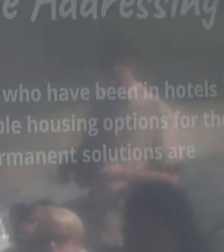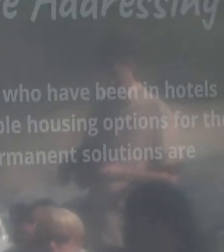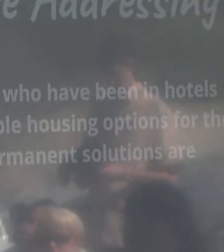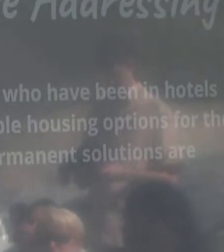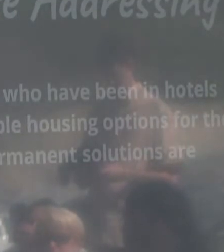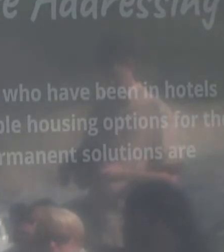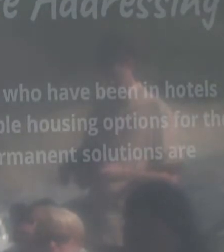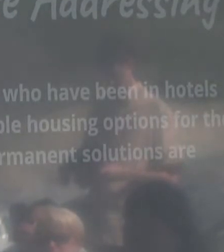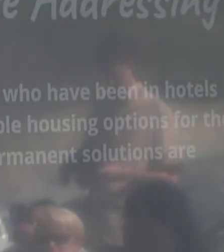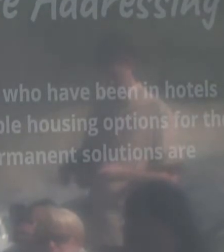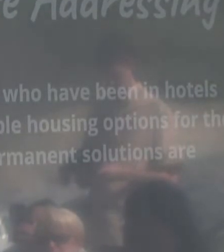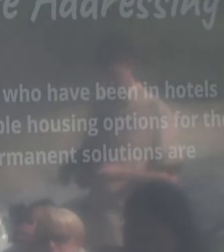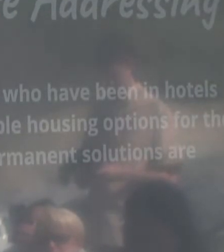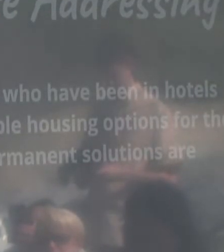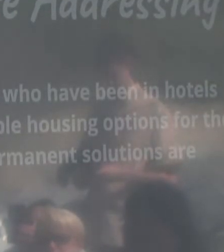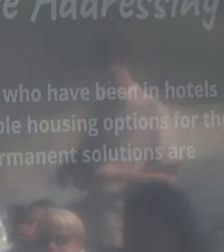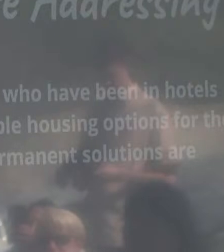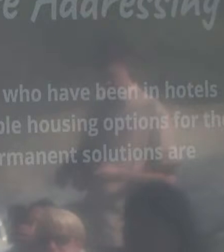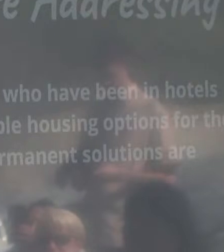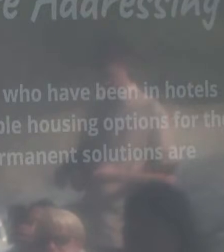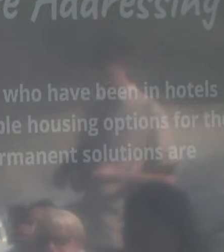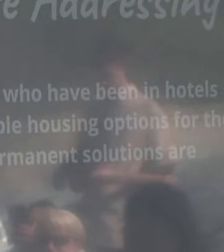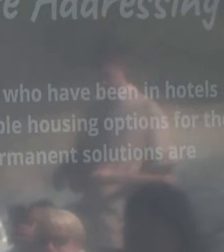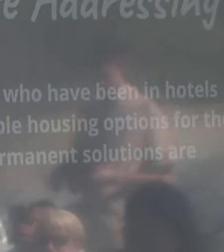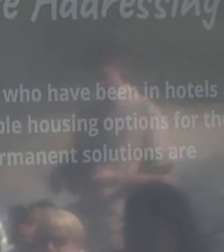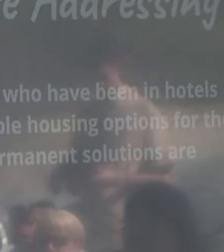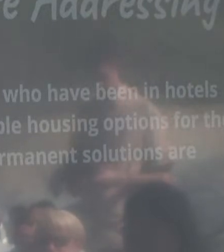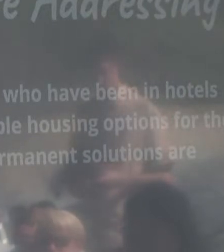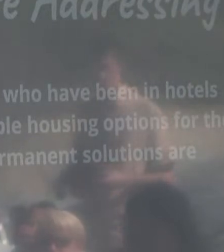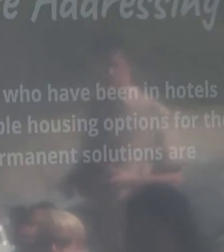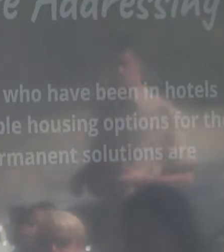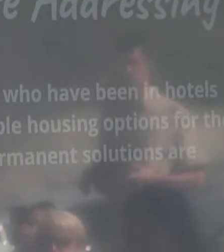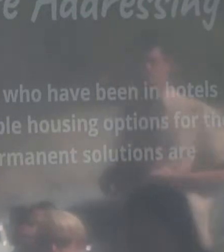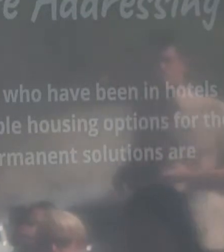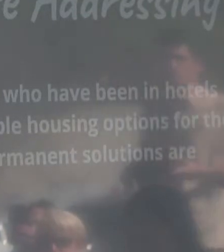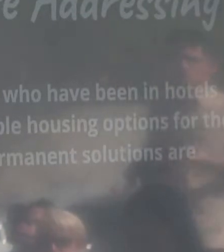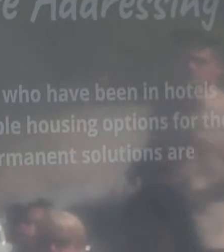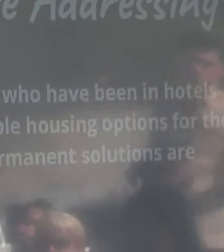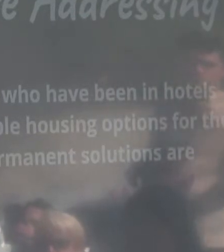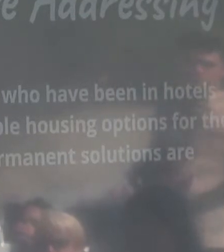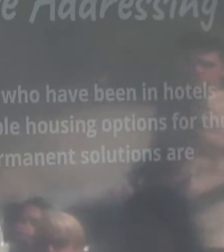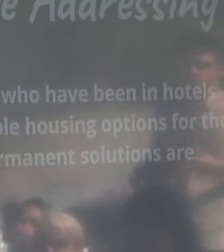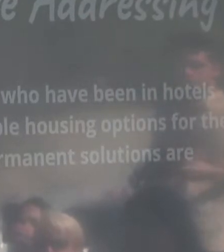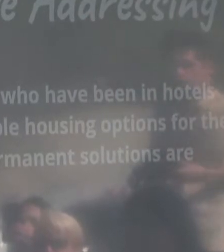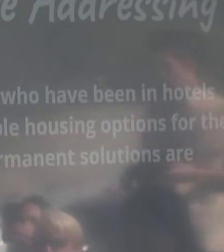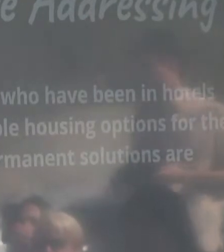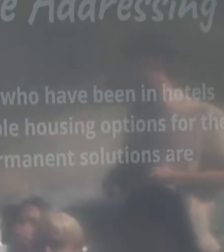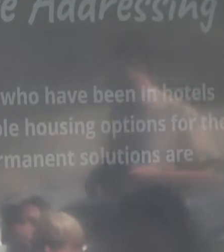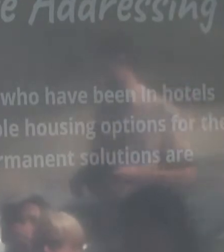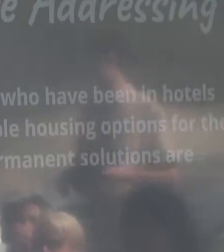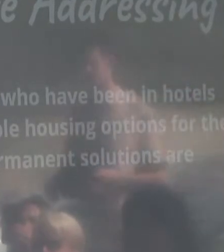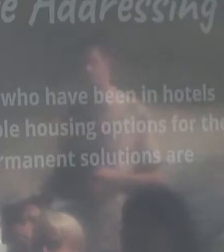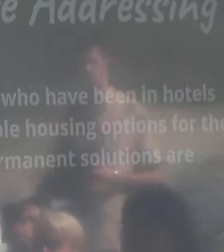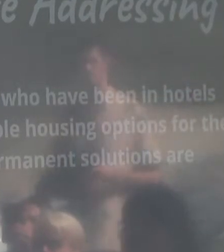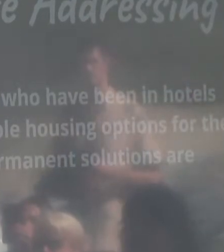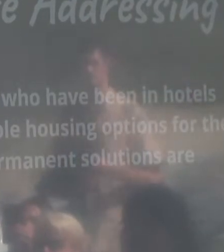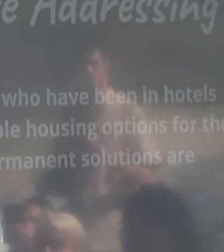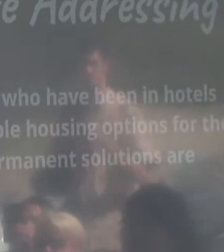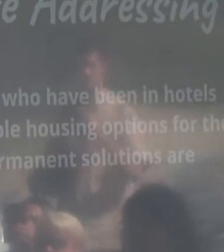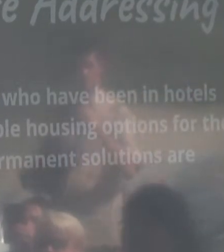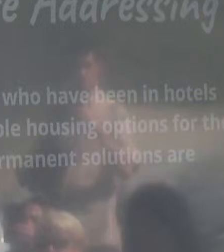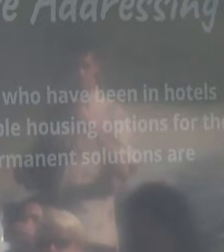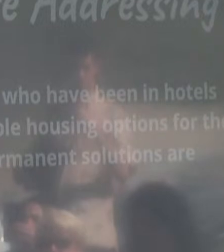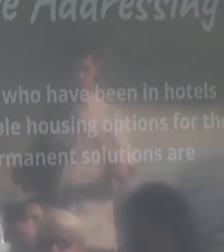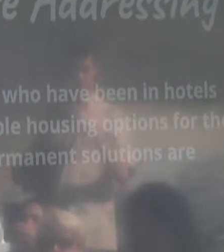can have a settled life while we determine permanent solutions. Hotels have been gracious partners with us and will